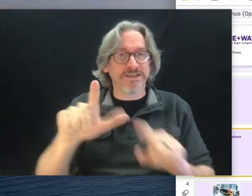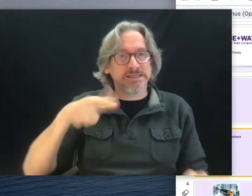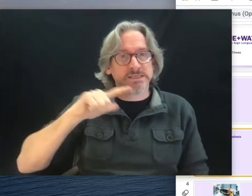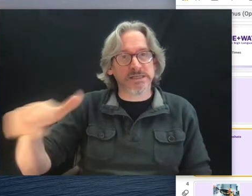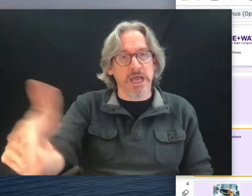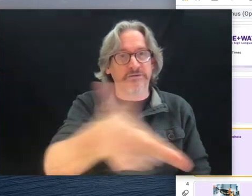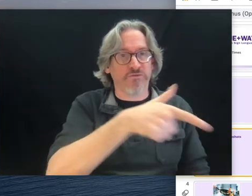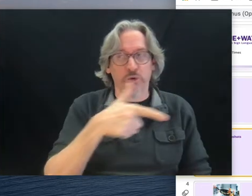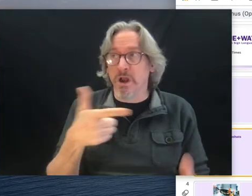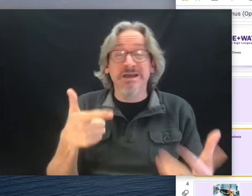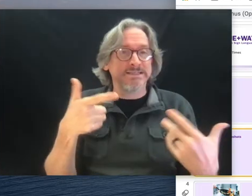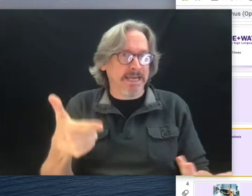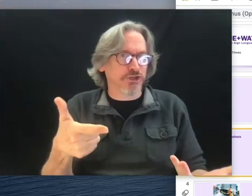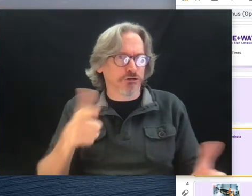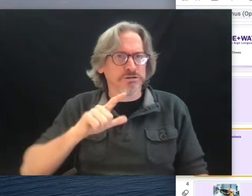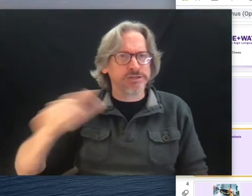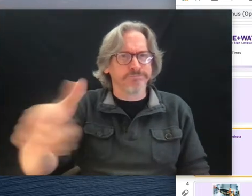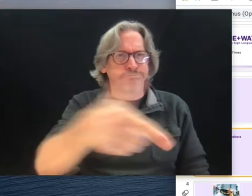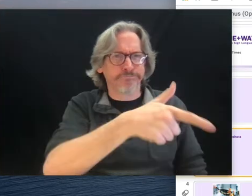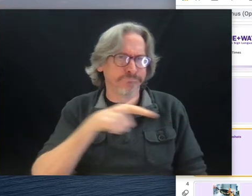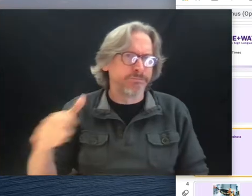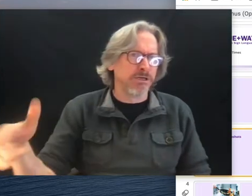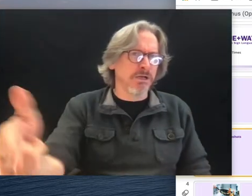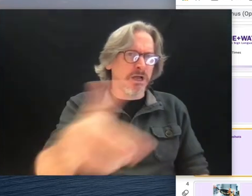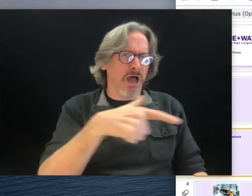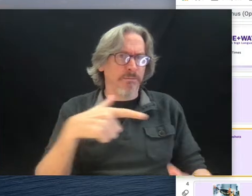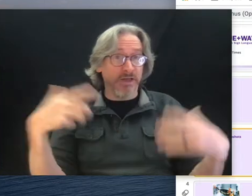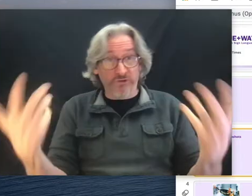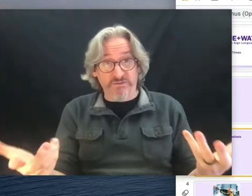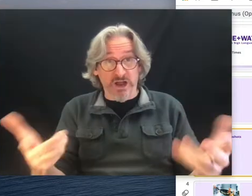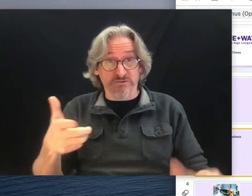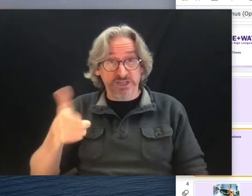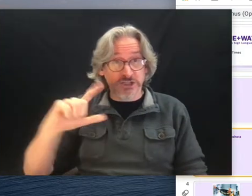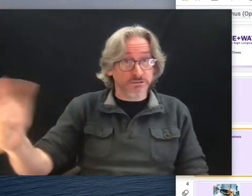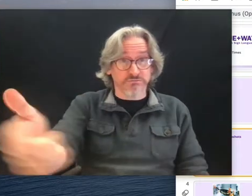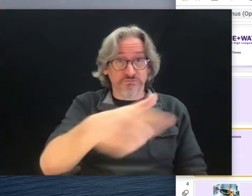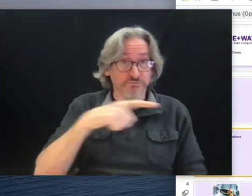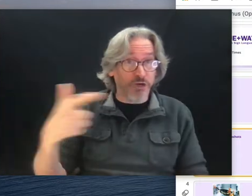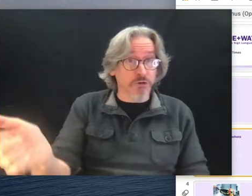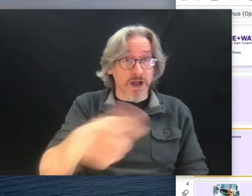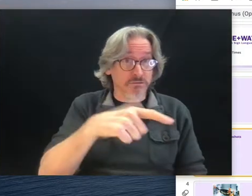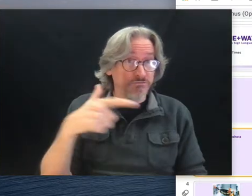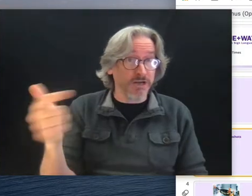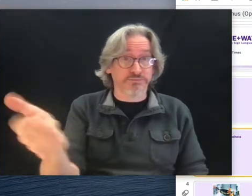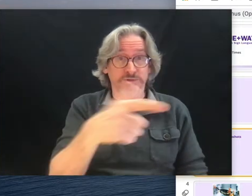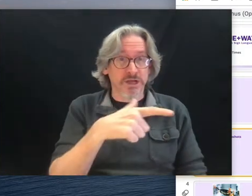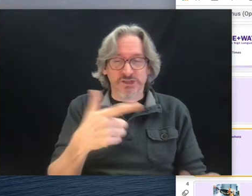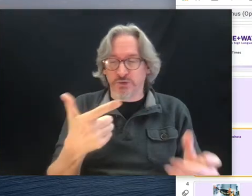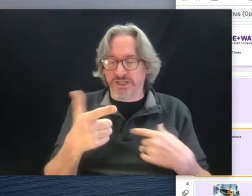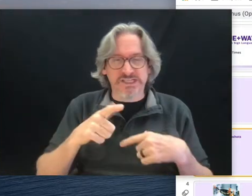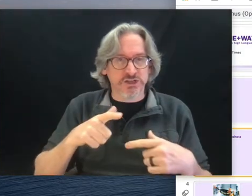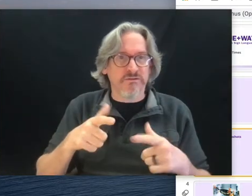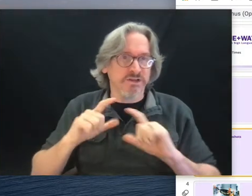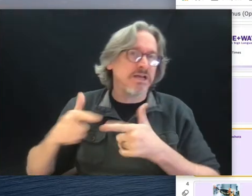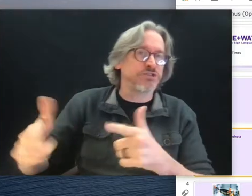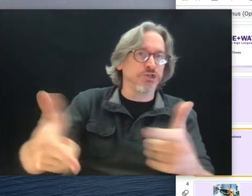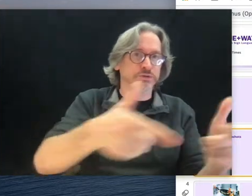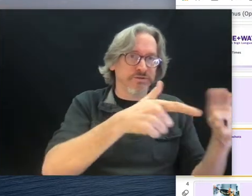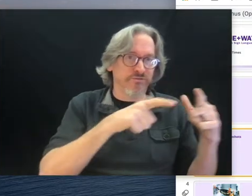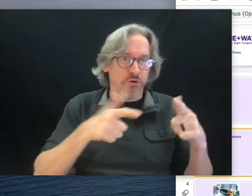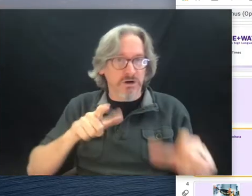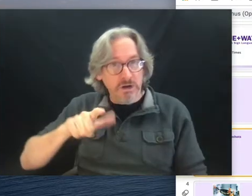So this is a sign for take turns. If you're having a conversation, we go around, right? So this is